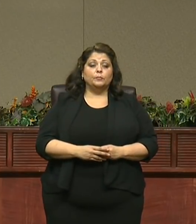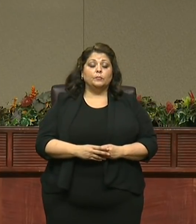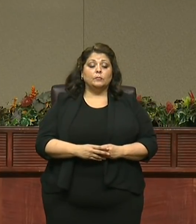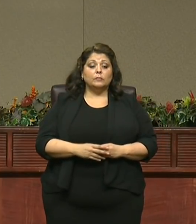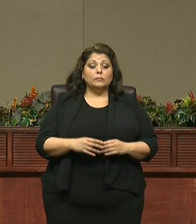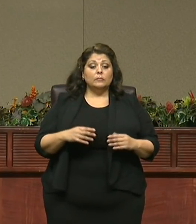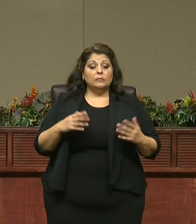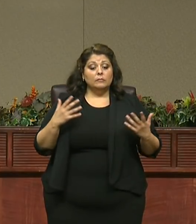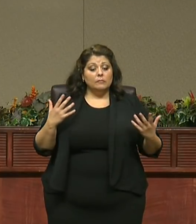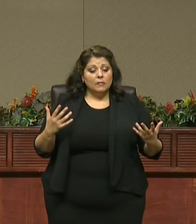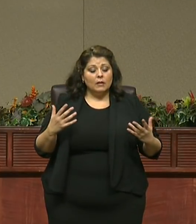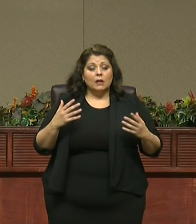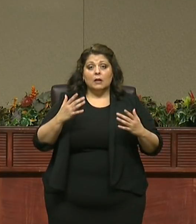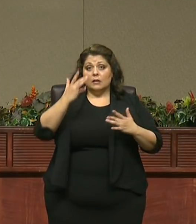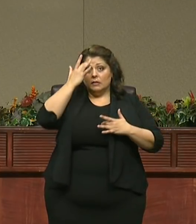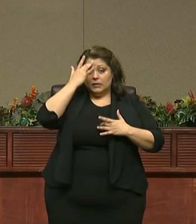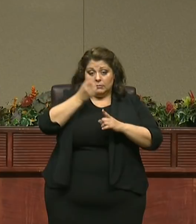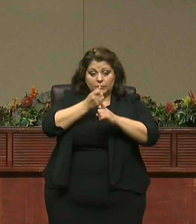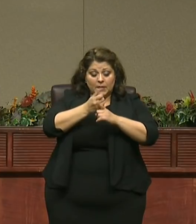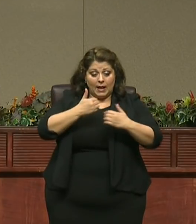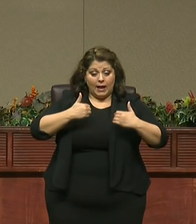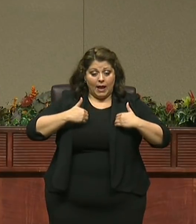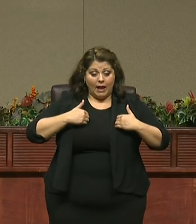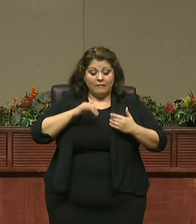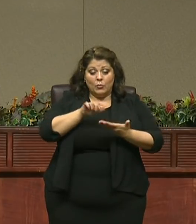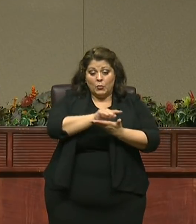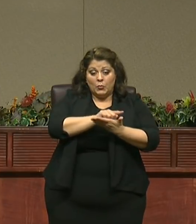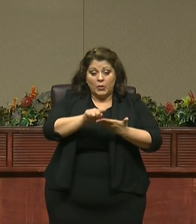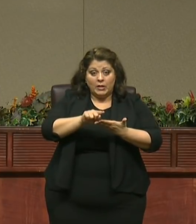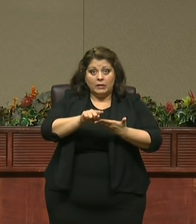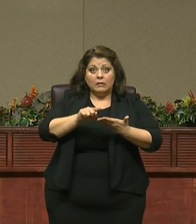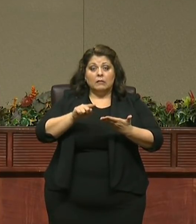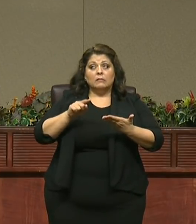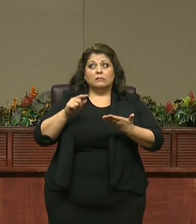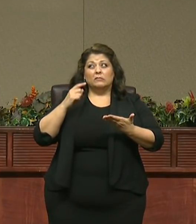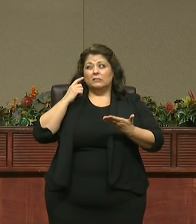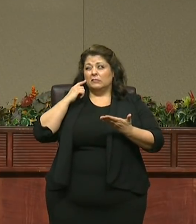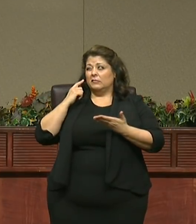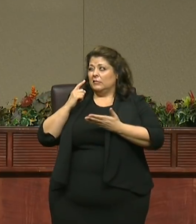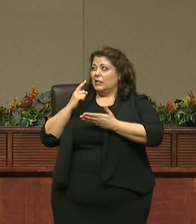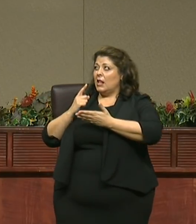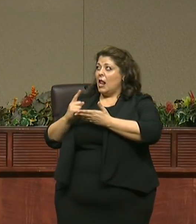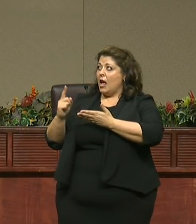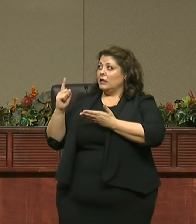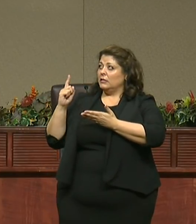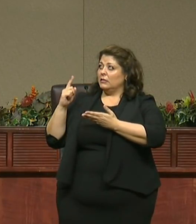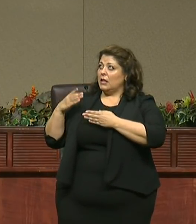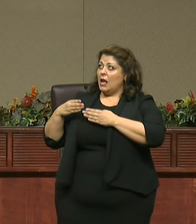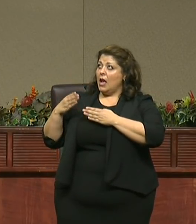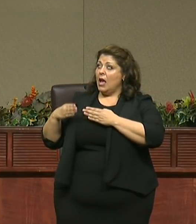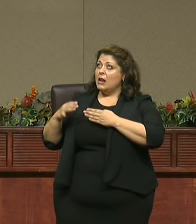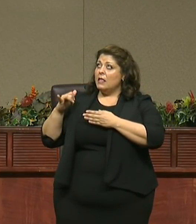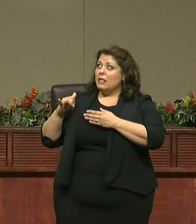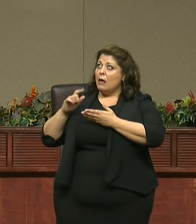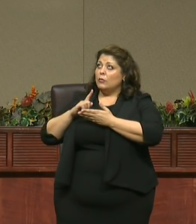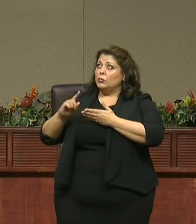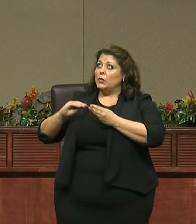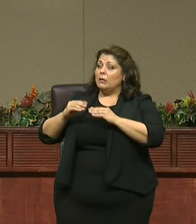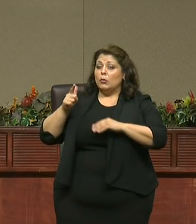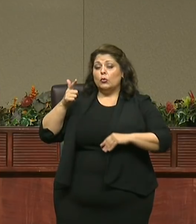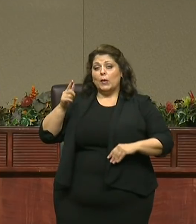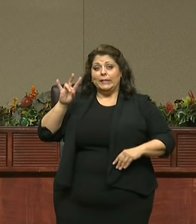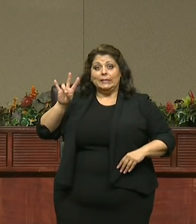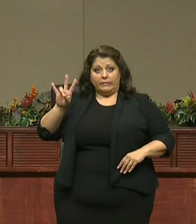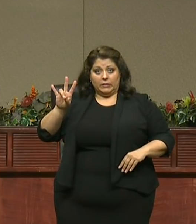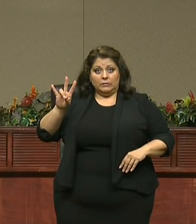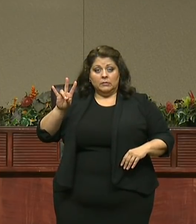total number of cases, the week that ended last, That was week 27. We saw